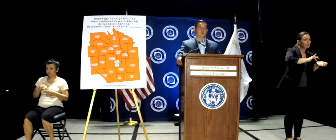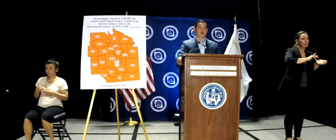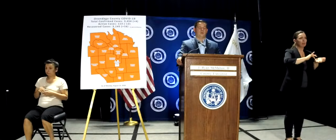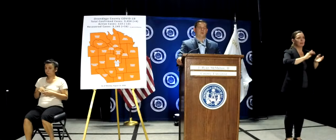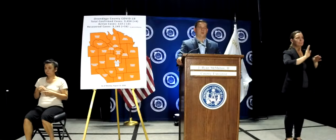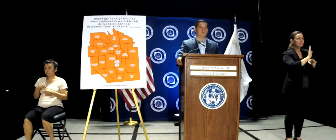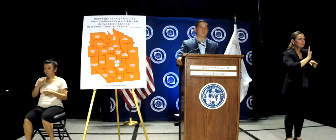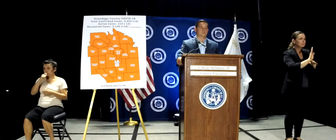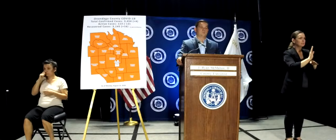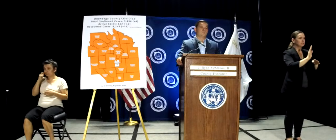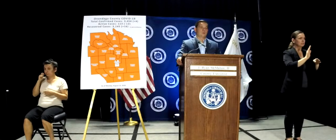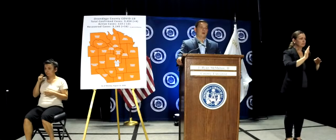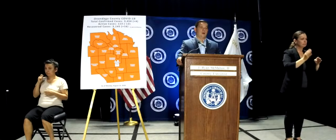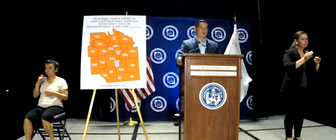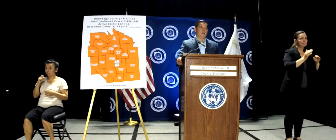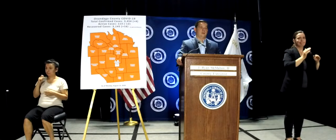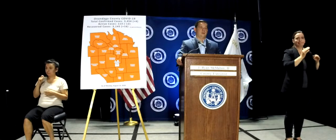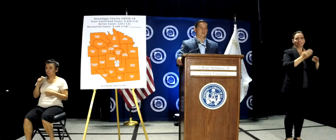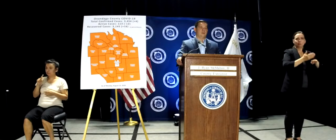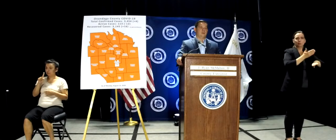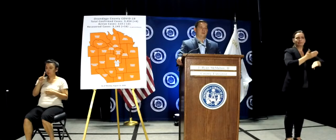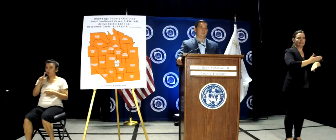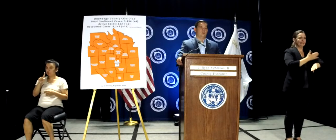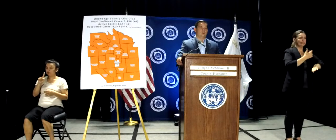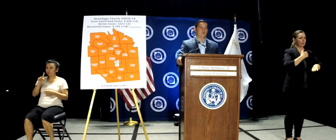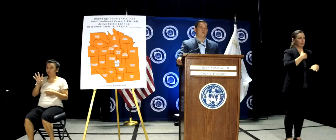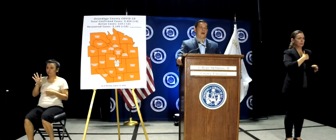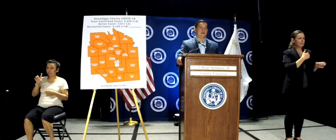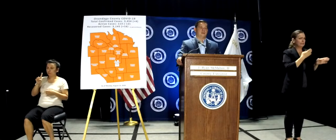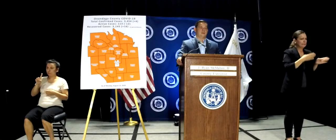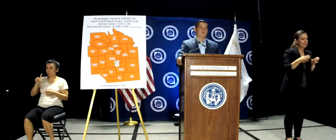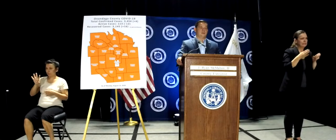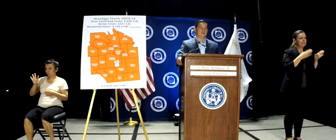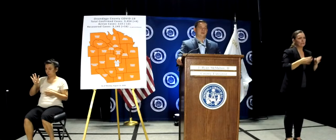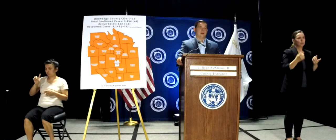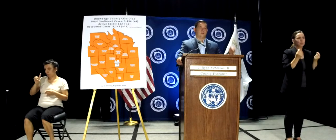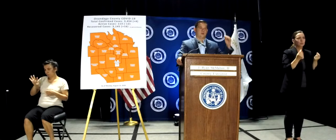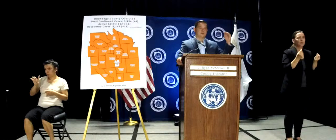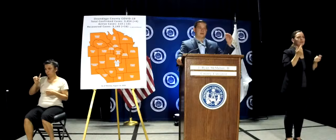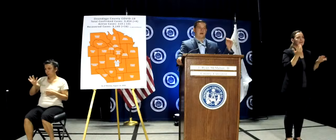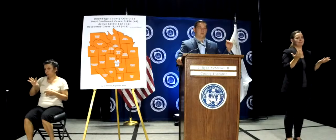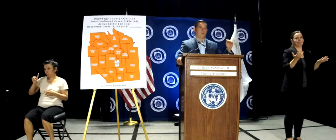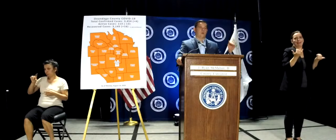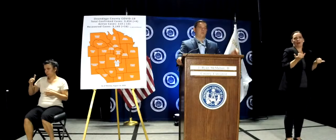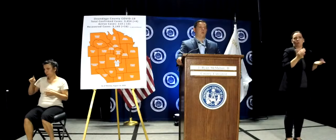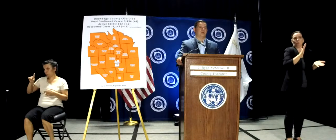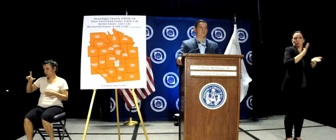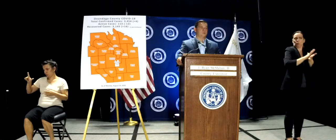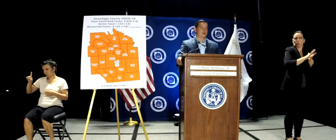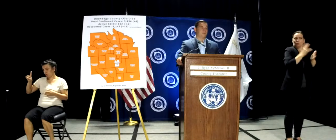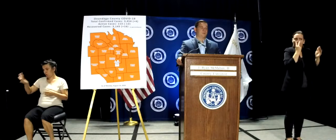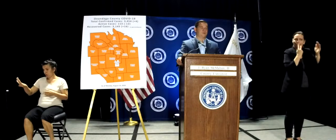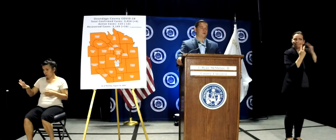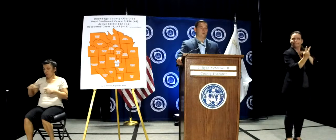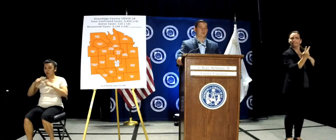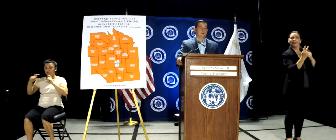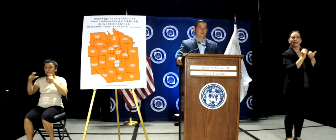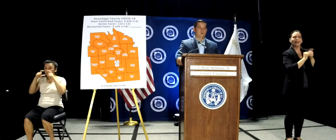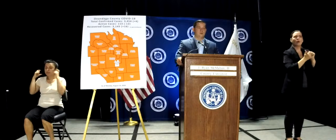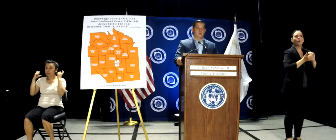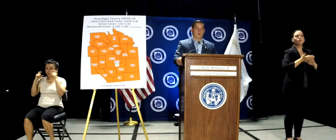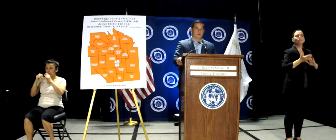strategies throughout all the buildings. And when you do all that, you get that risk down more than 0.8%, but there's